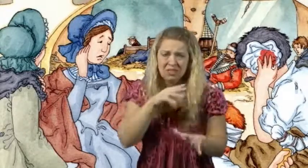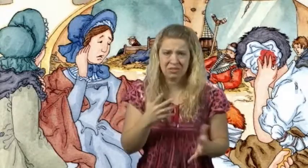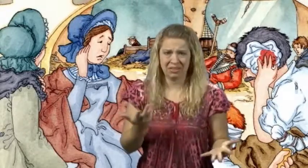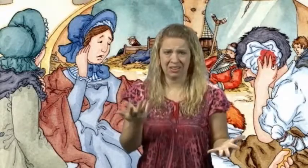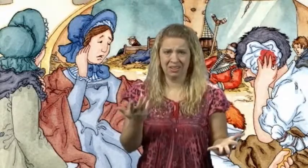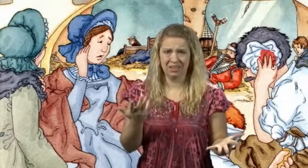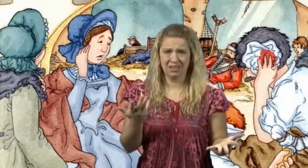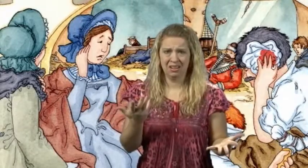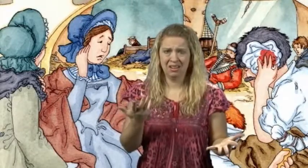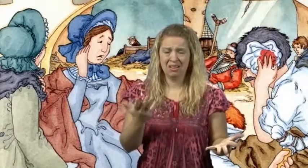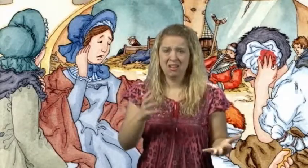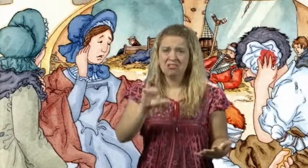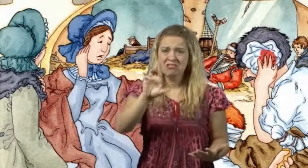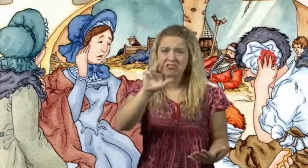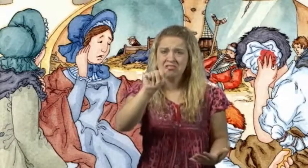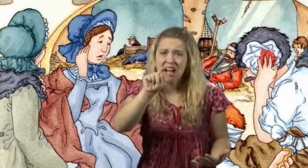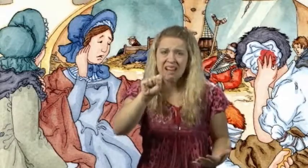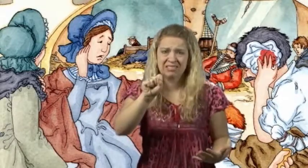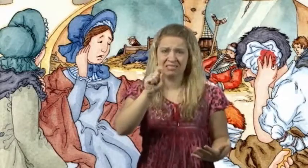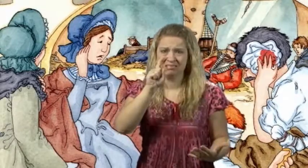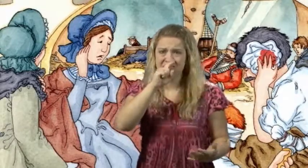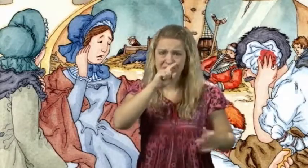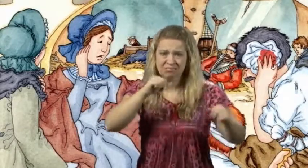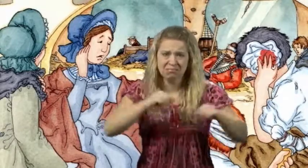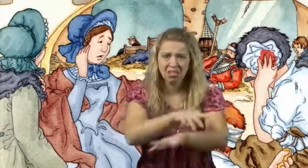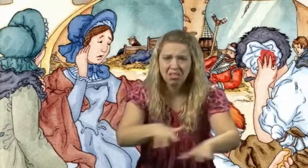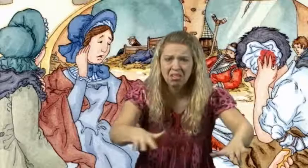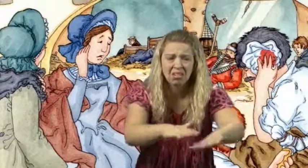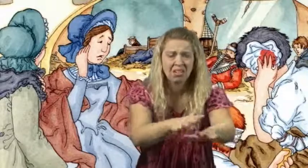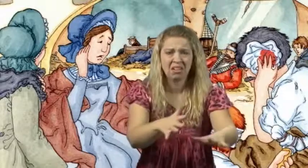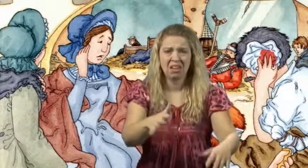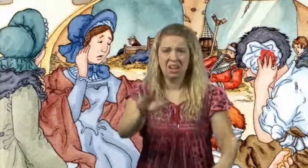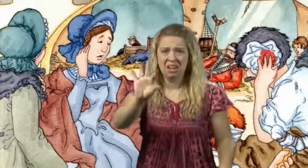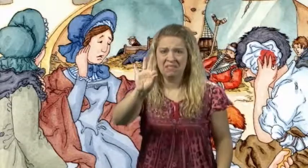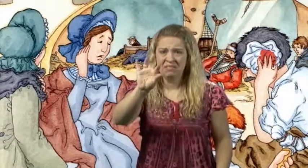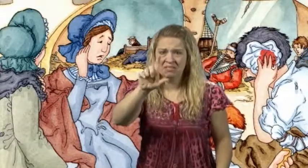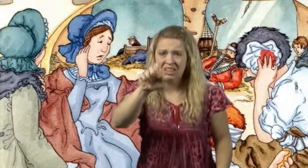The hospital was swarming with fleas and rats.